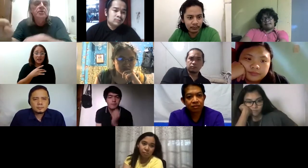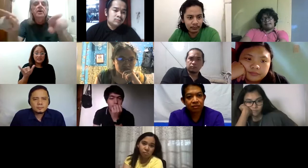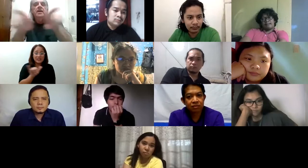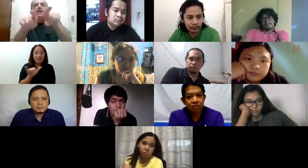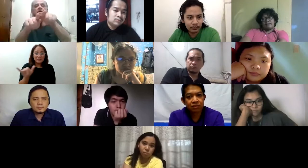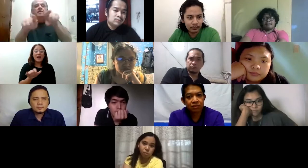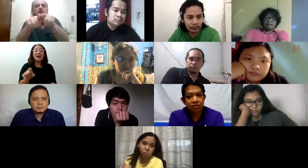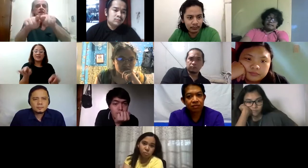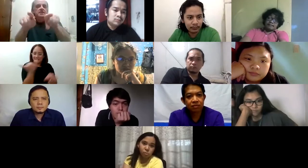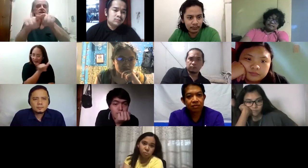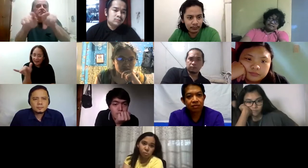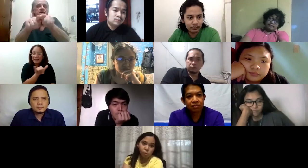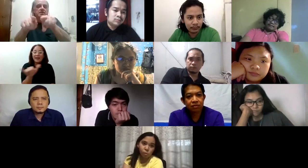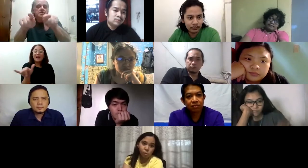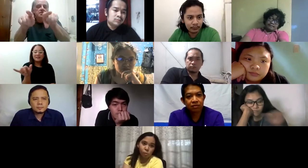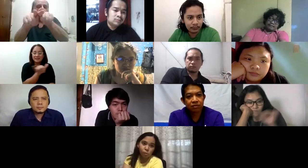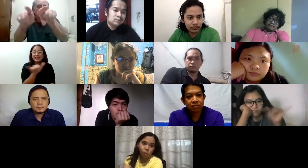like, same as